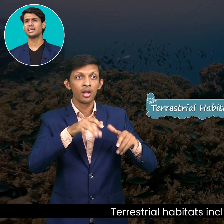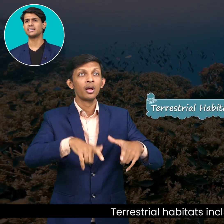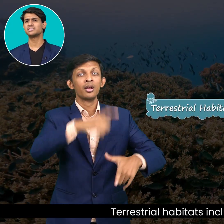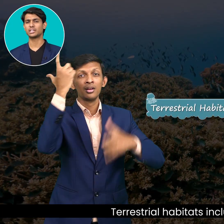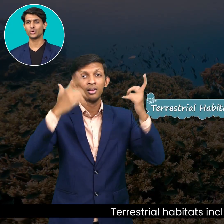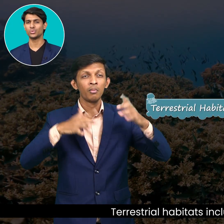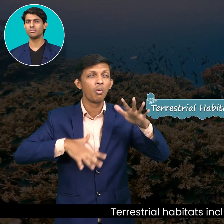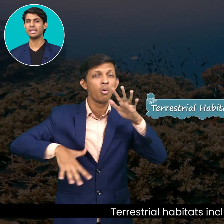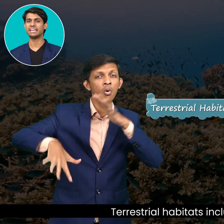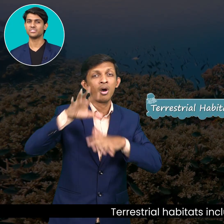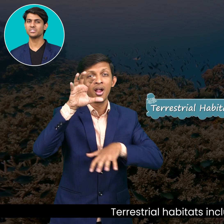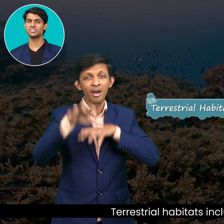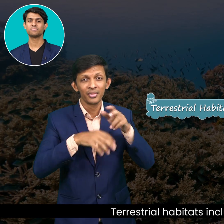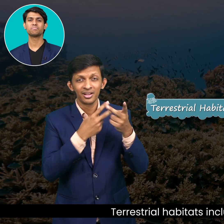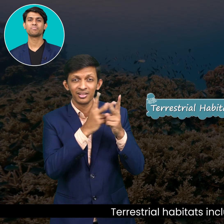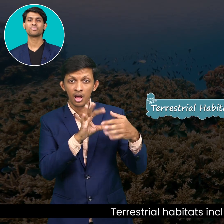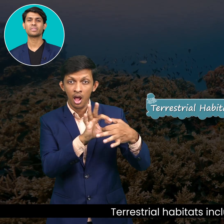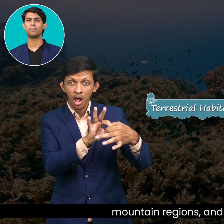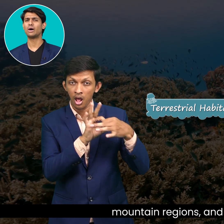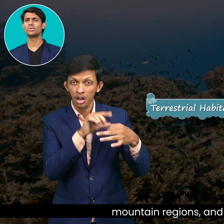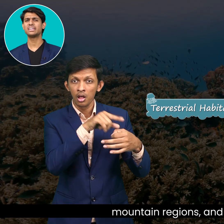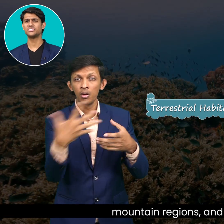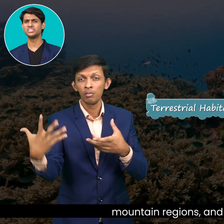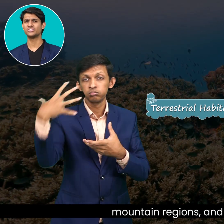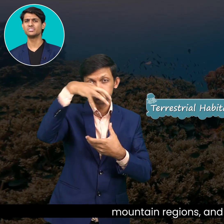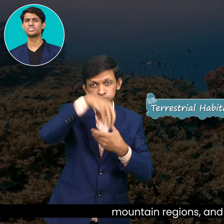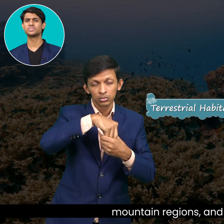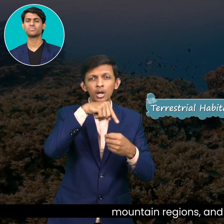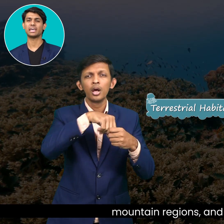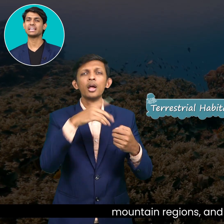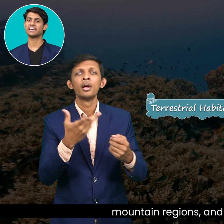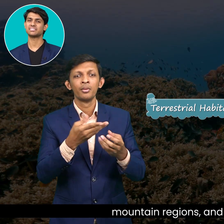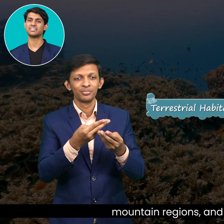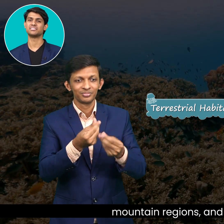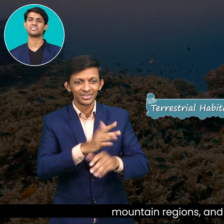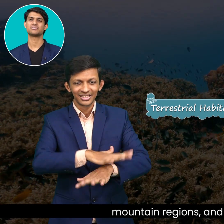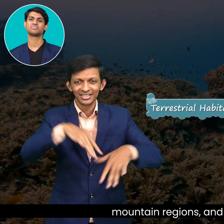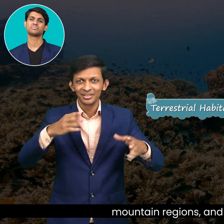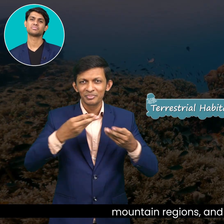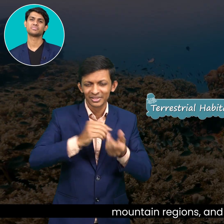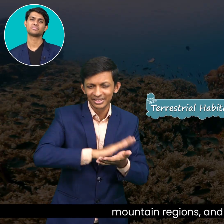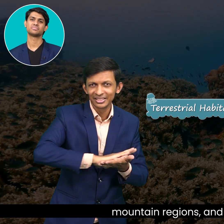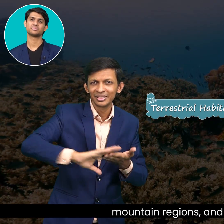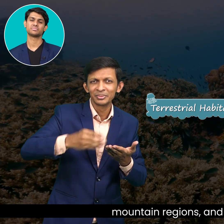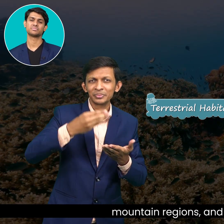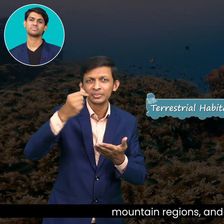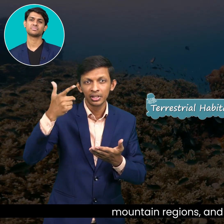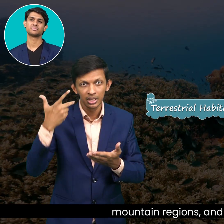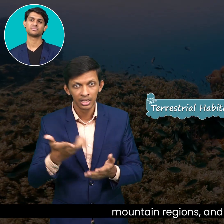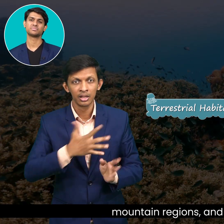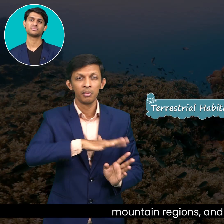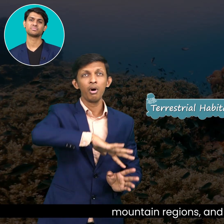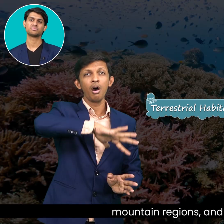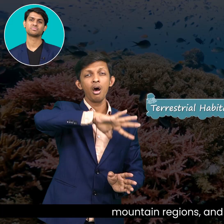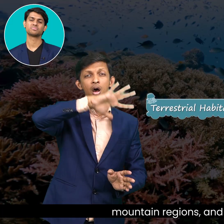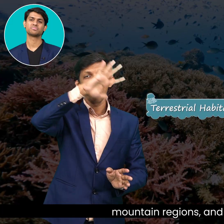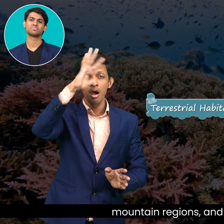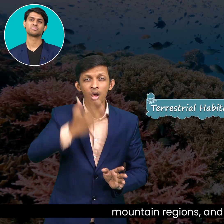Terrestrial habitats include deserts, mountain regions, and grasslands.